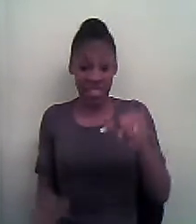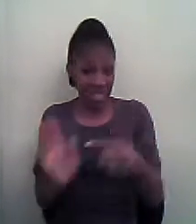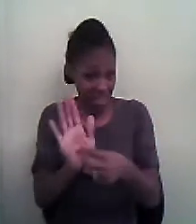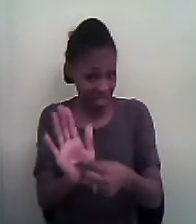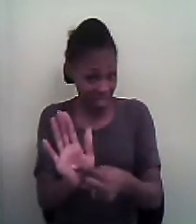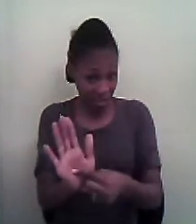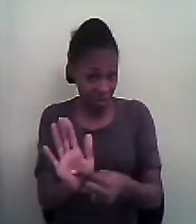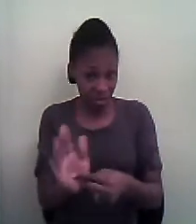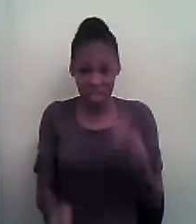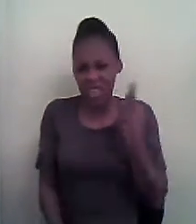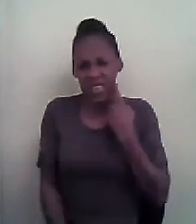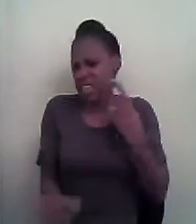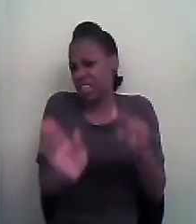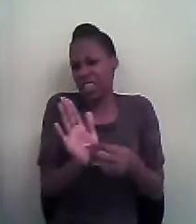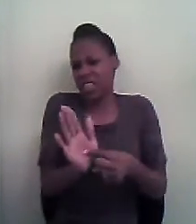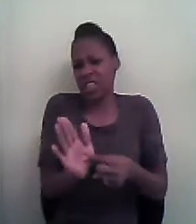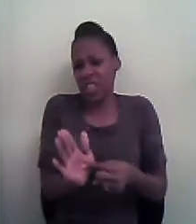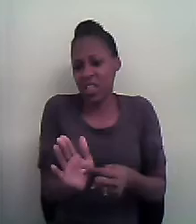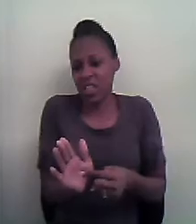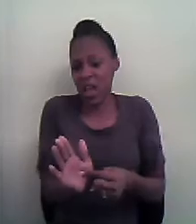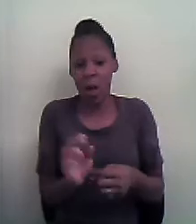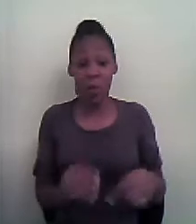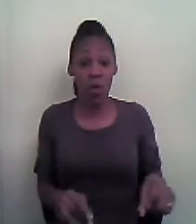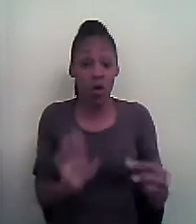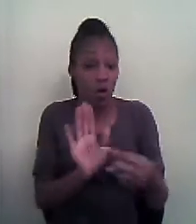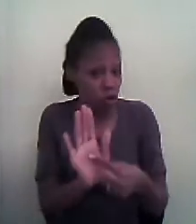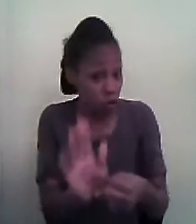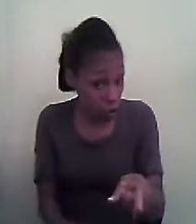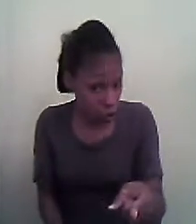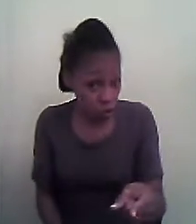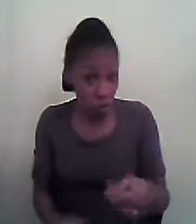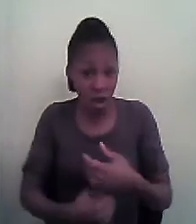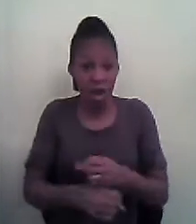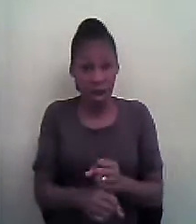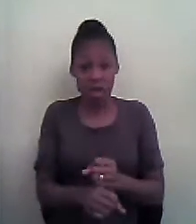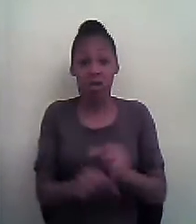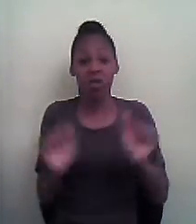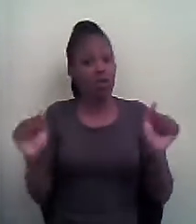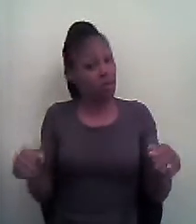to add some content to what would otherwise be sort of vacuous English courses.